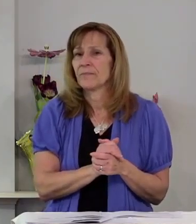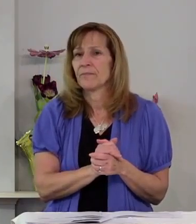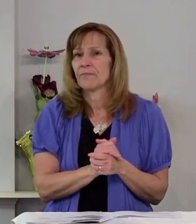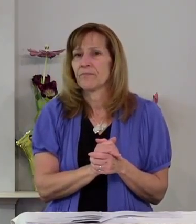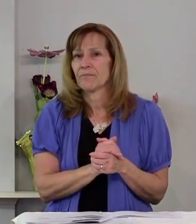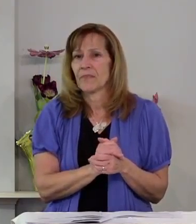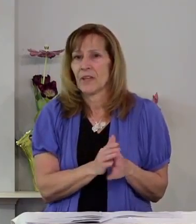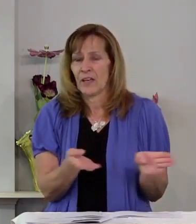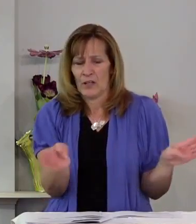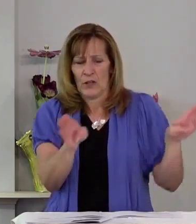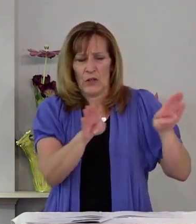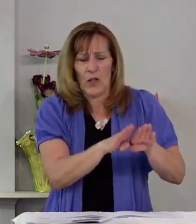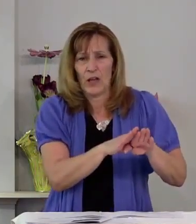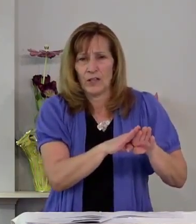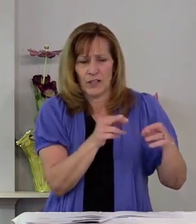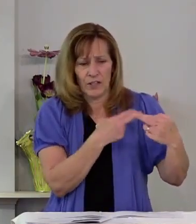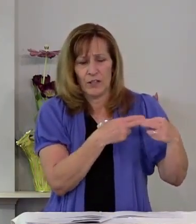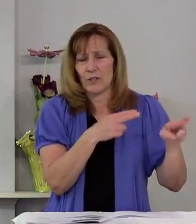locked in our rooms.